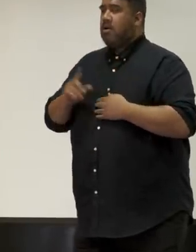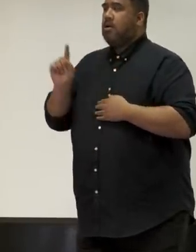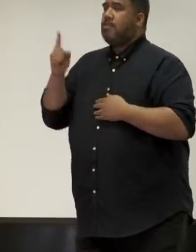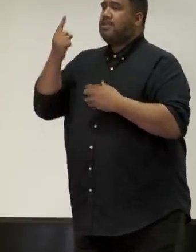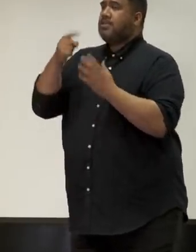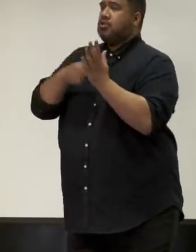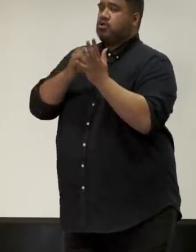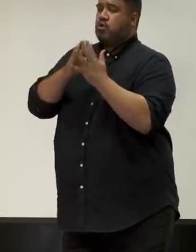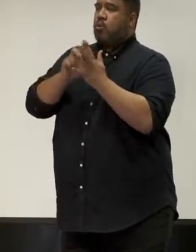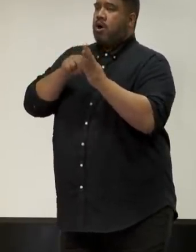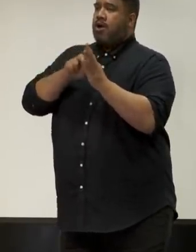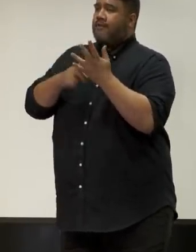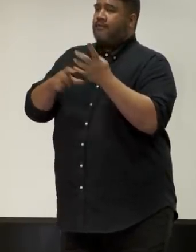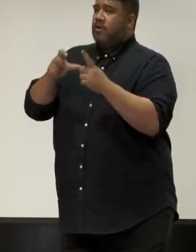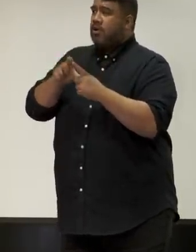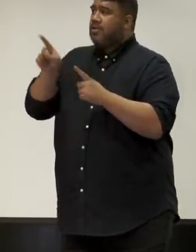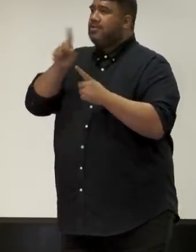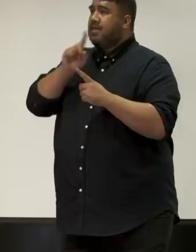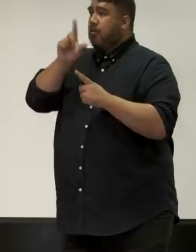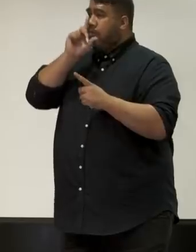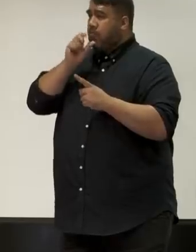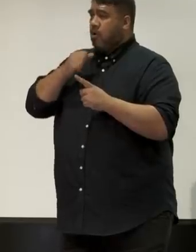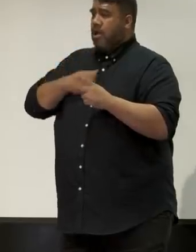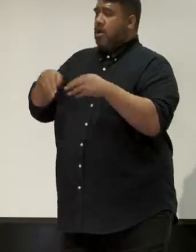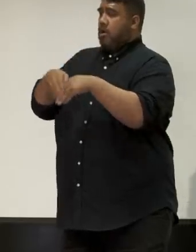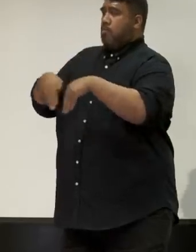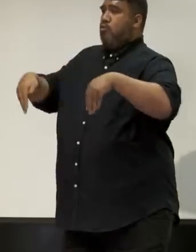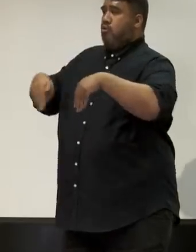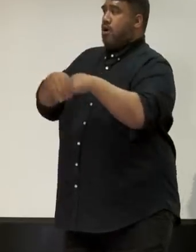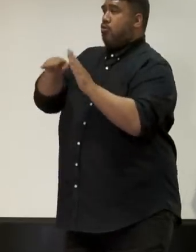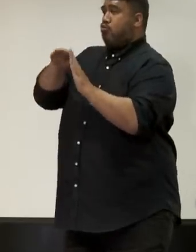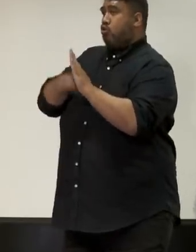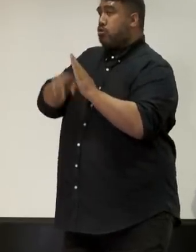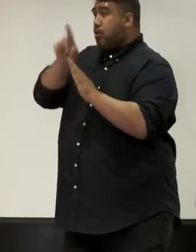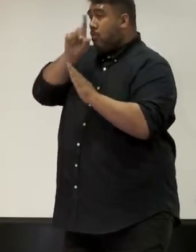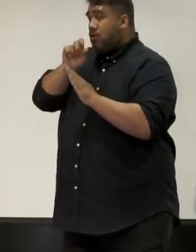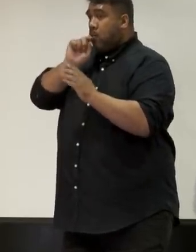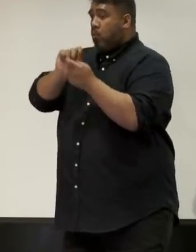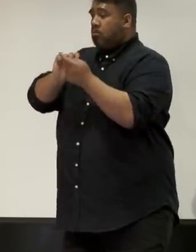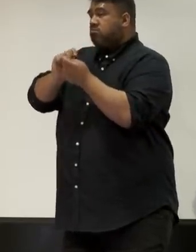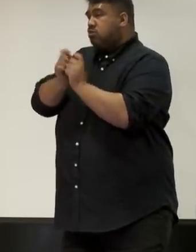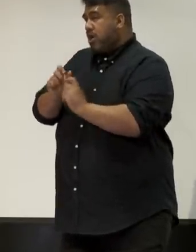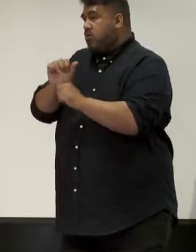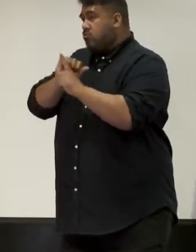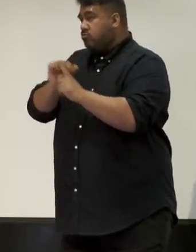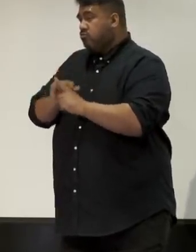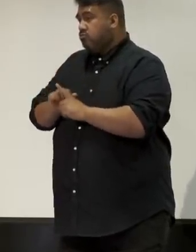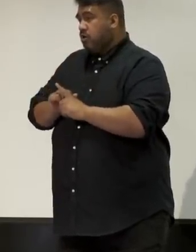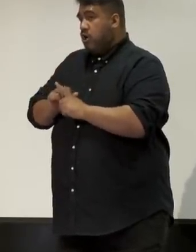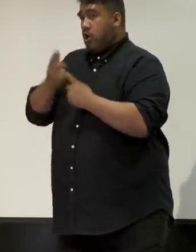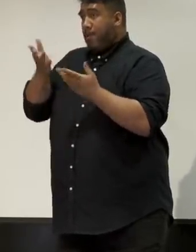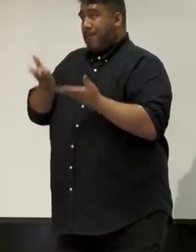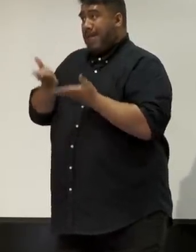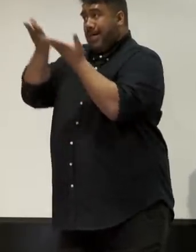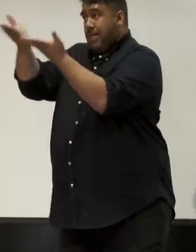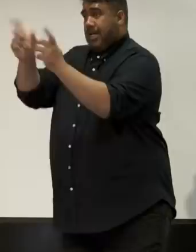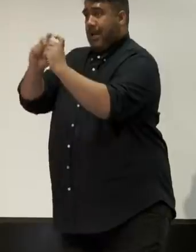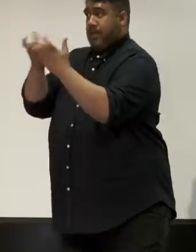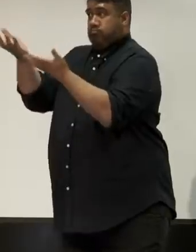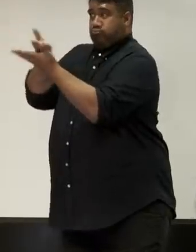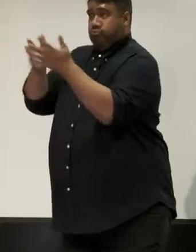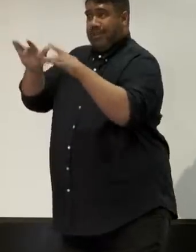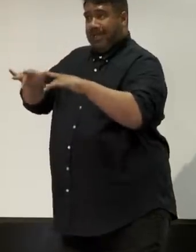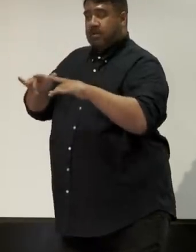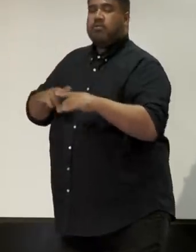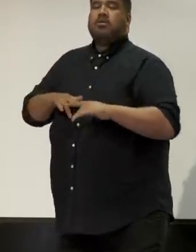of the current border restrictions, and has it gone to cabinet yet? A review of potential border restrictions. No, but keeping in mind they are